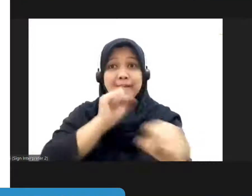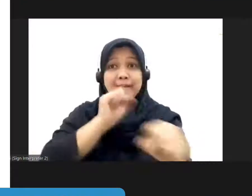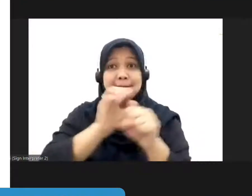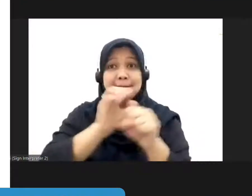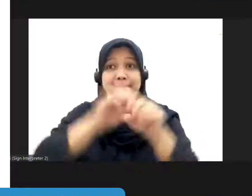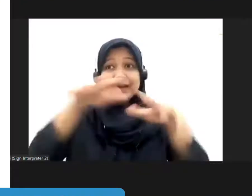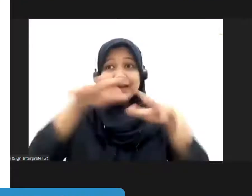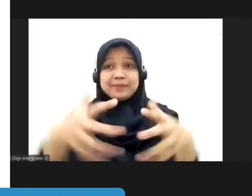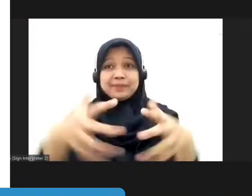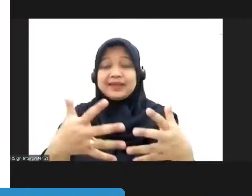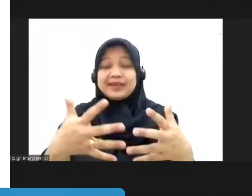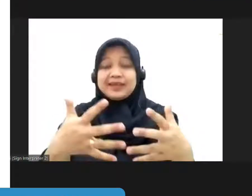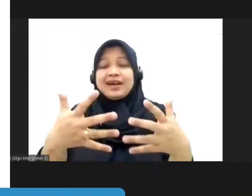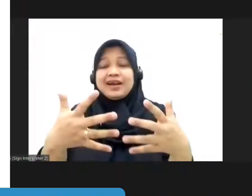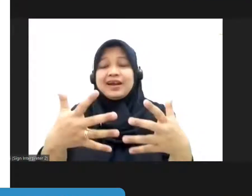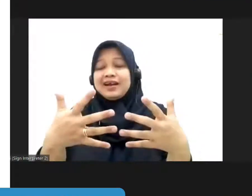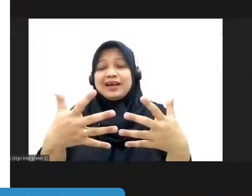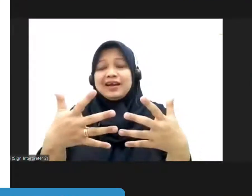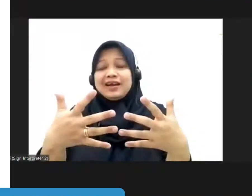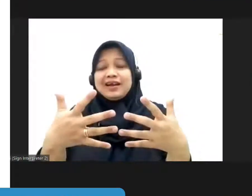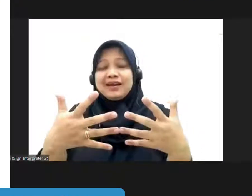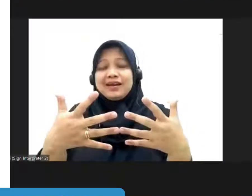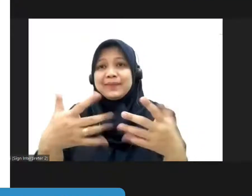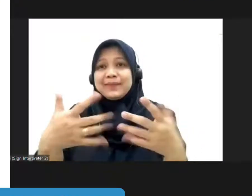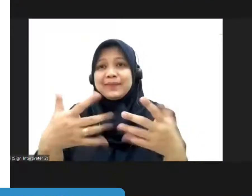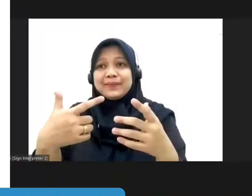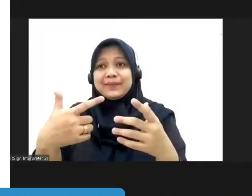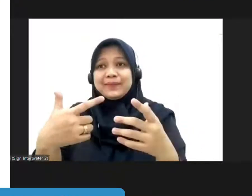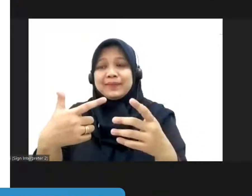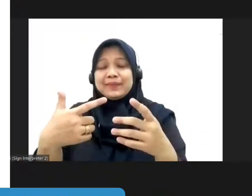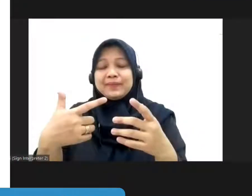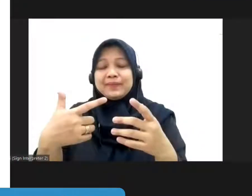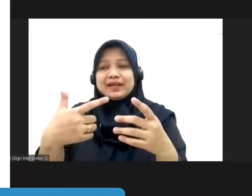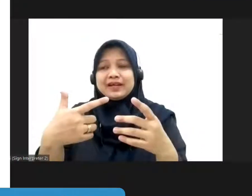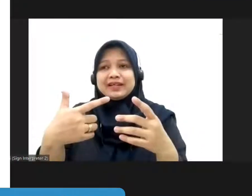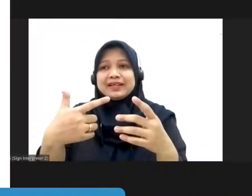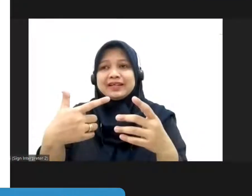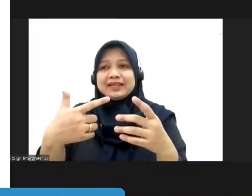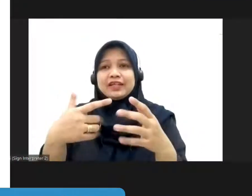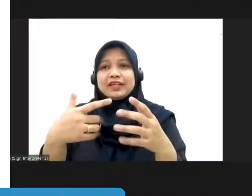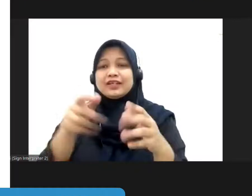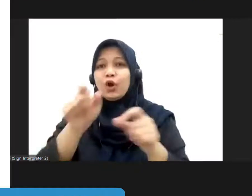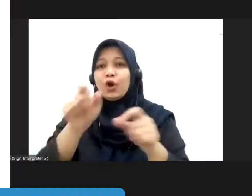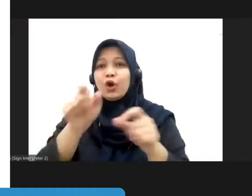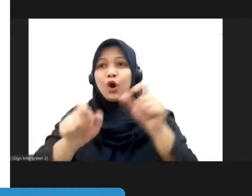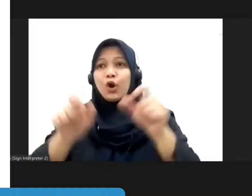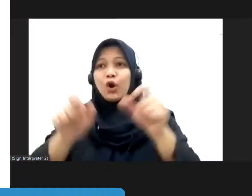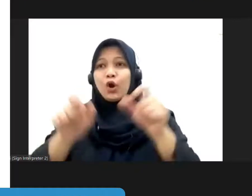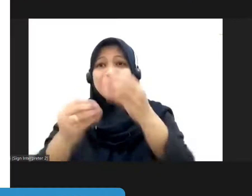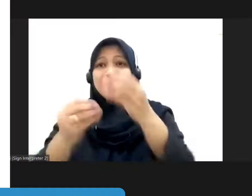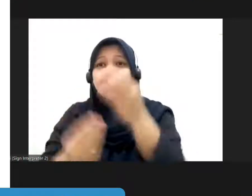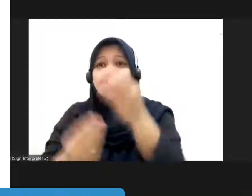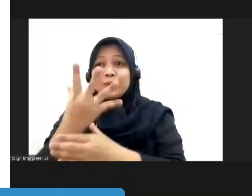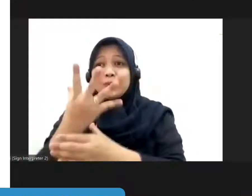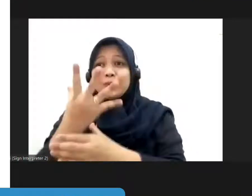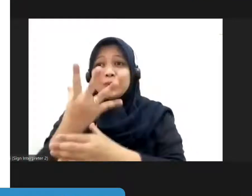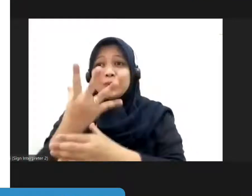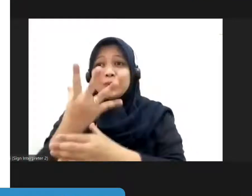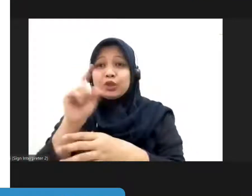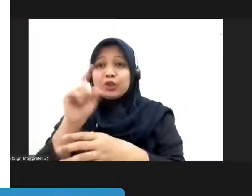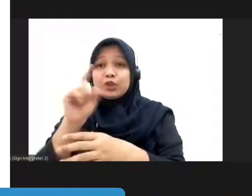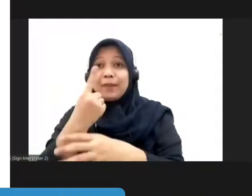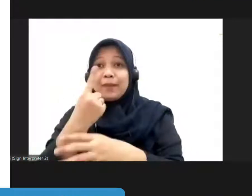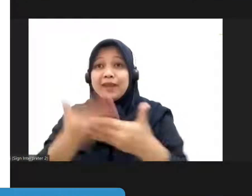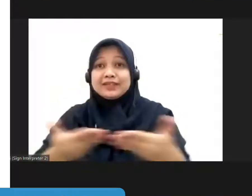eruption, uh, the globally all the research are open, especially for the COVID. They are like open